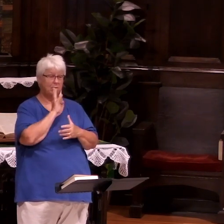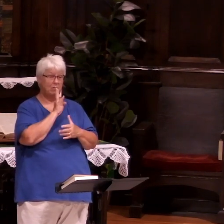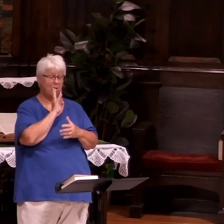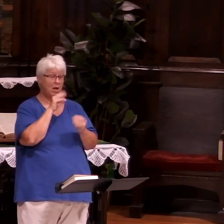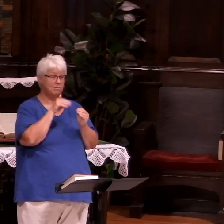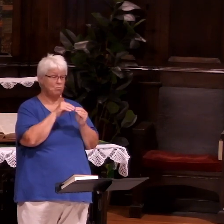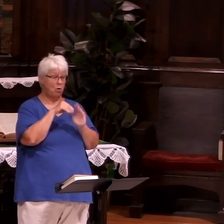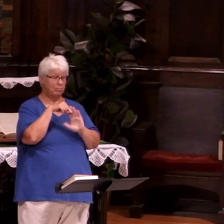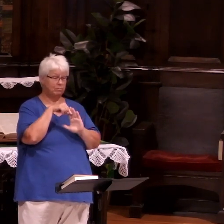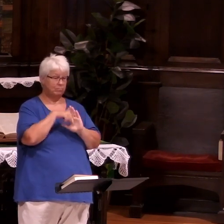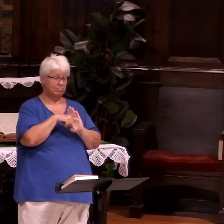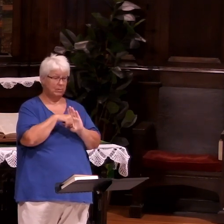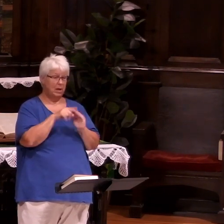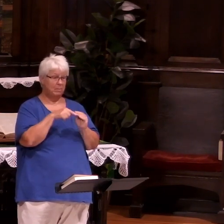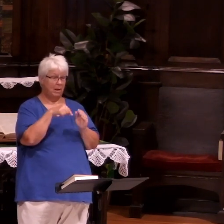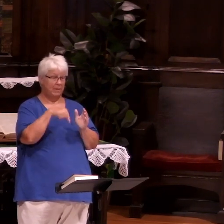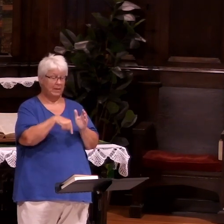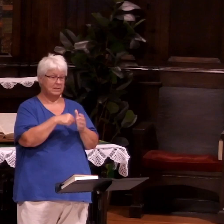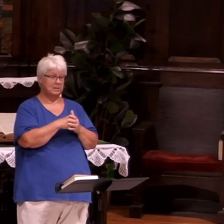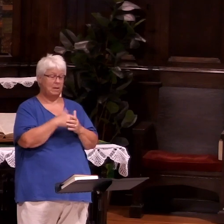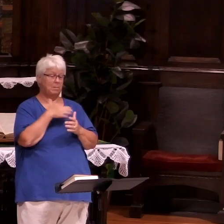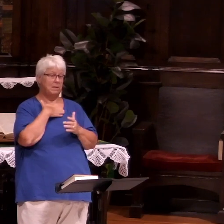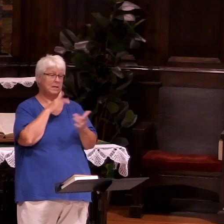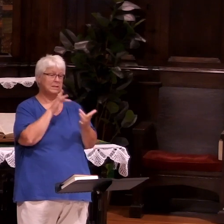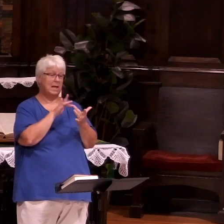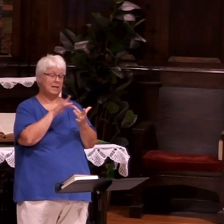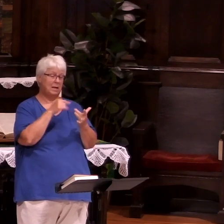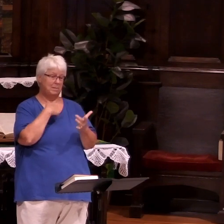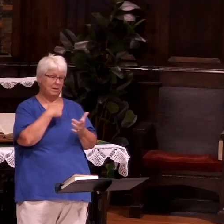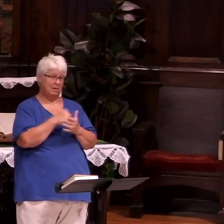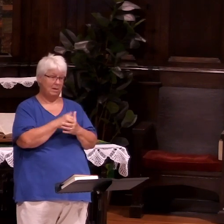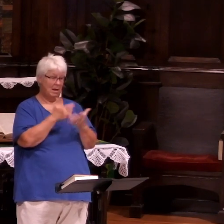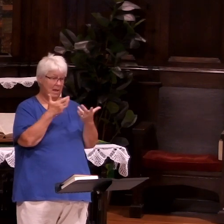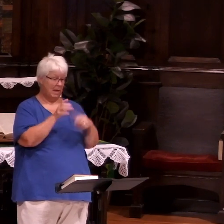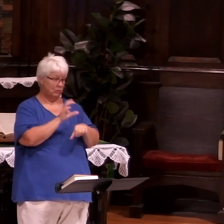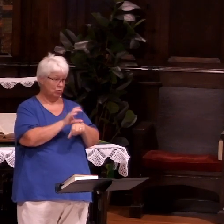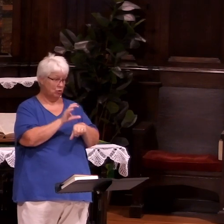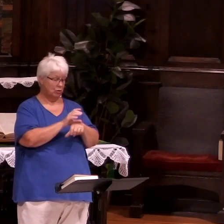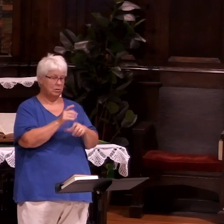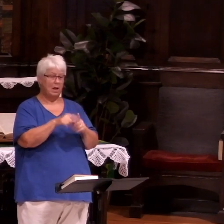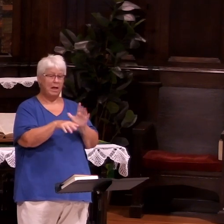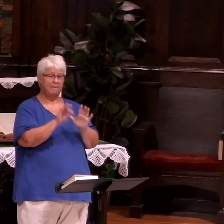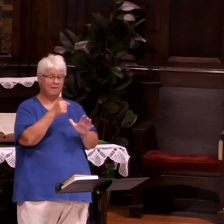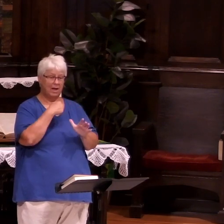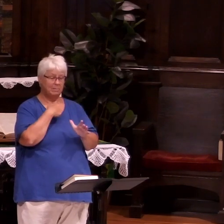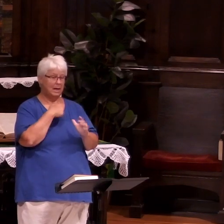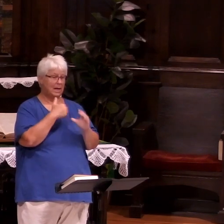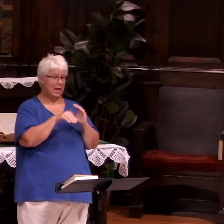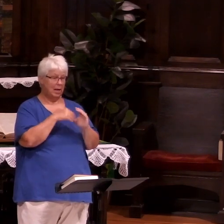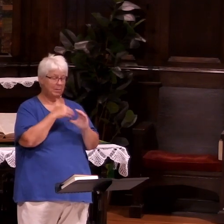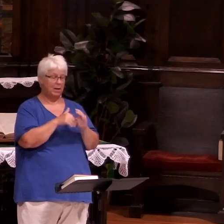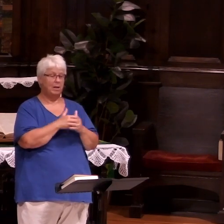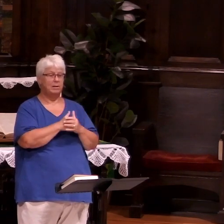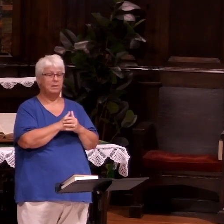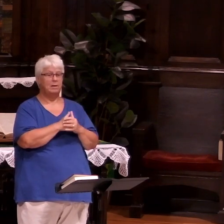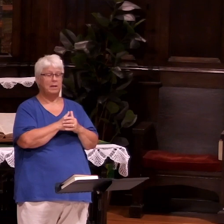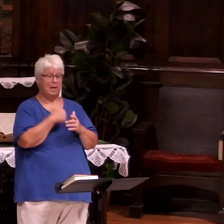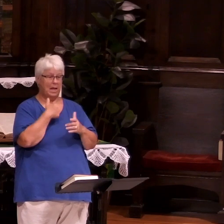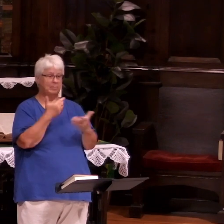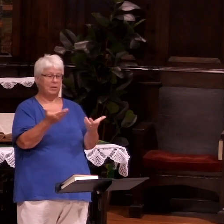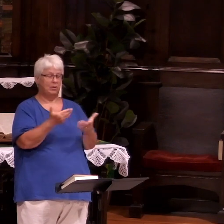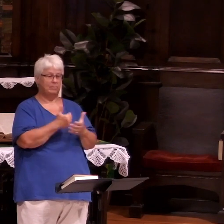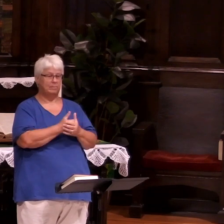talk more about this, please reach out to me after the service. Either find me, email me, I'm